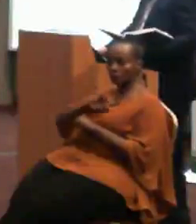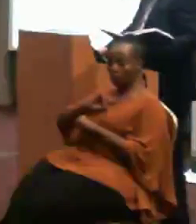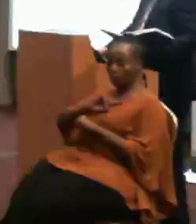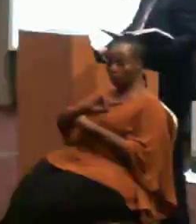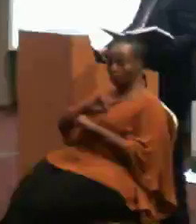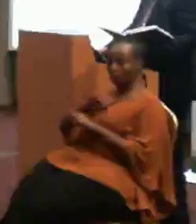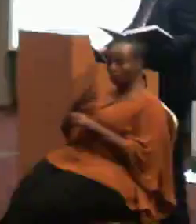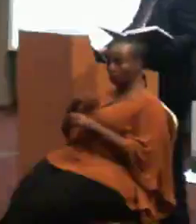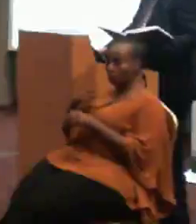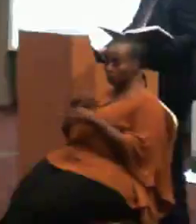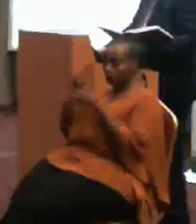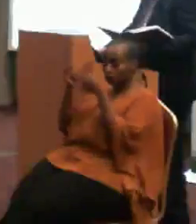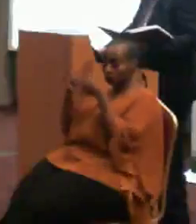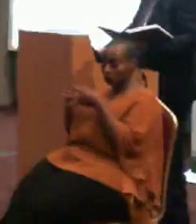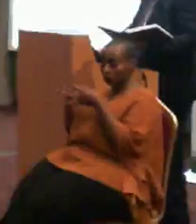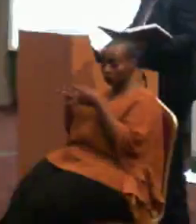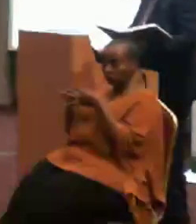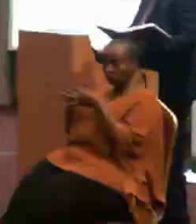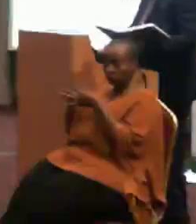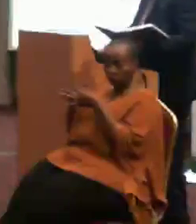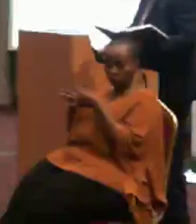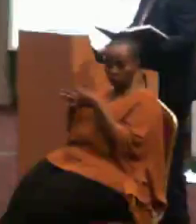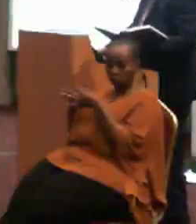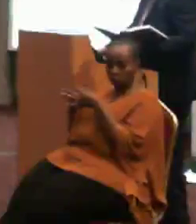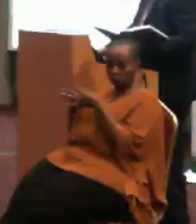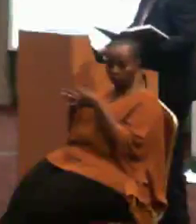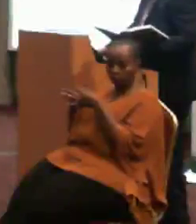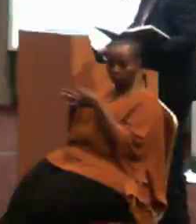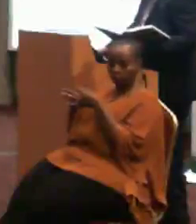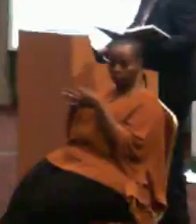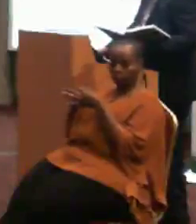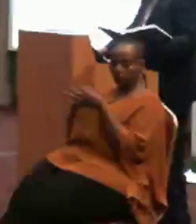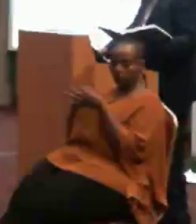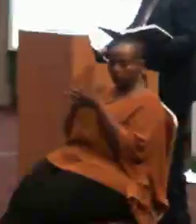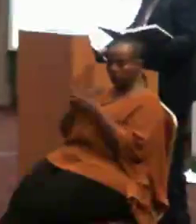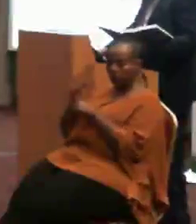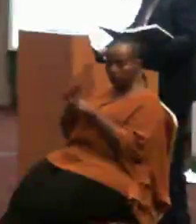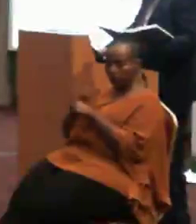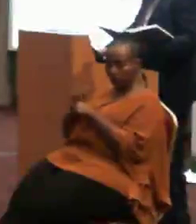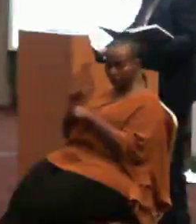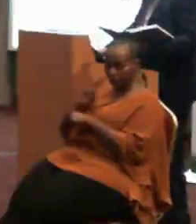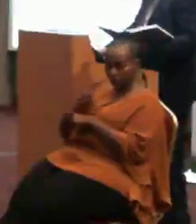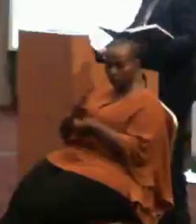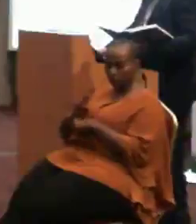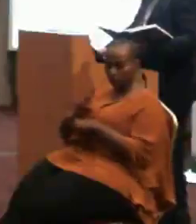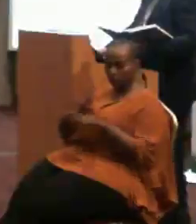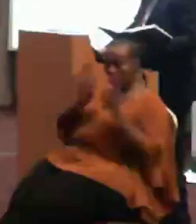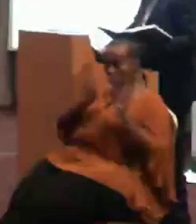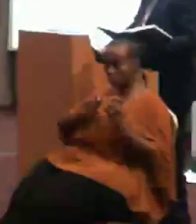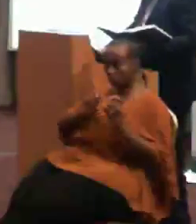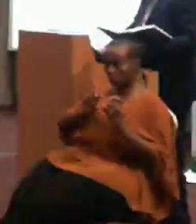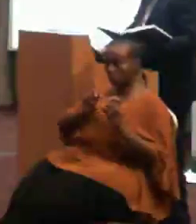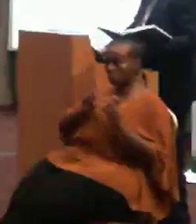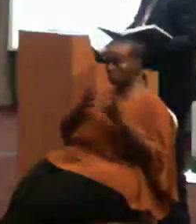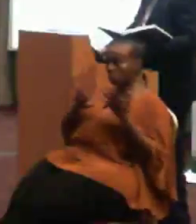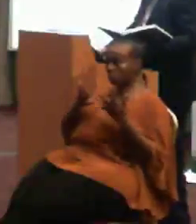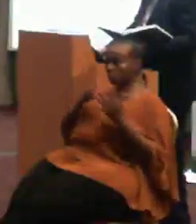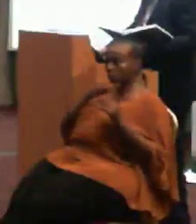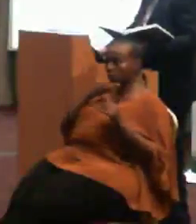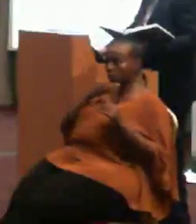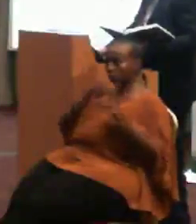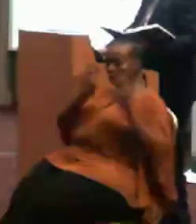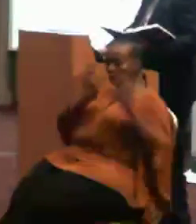take decisions, we have never had a situation where Eskom comes to Nersa and disagree with our